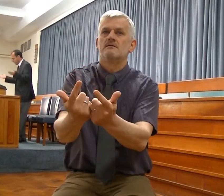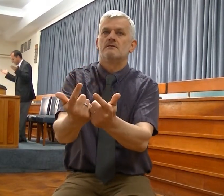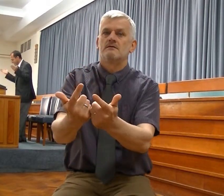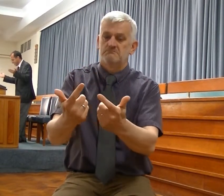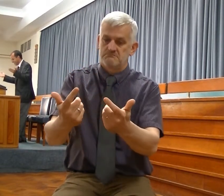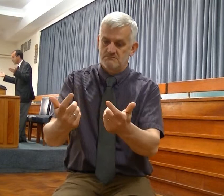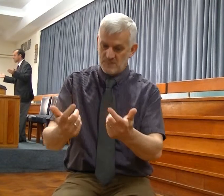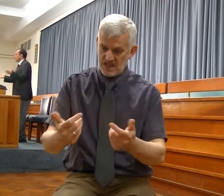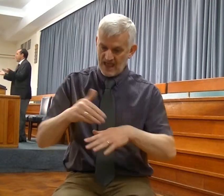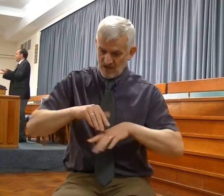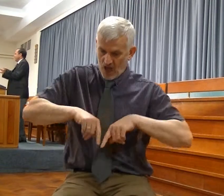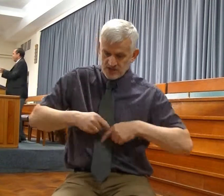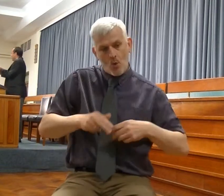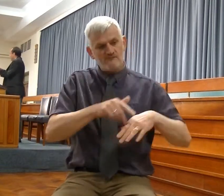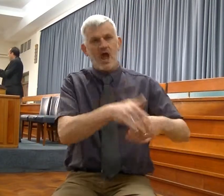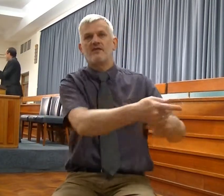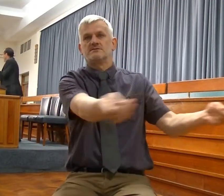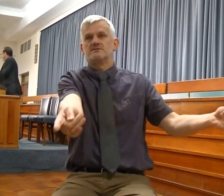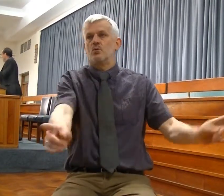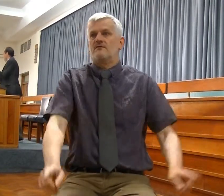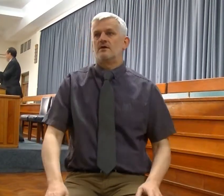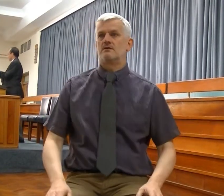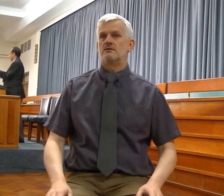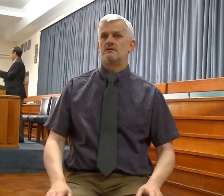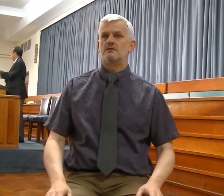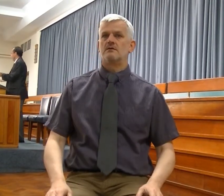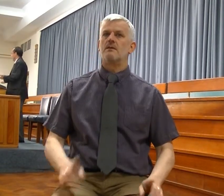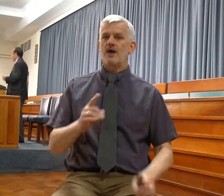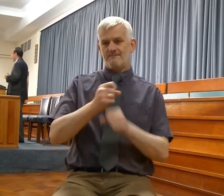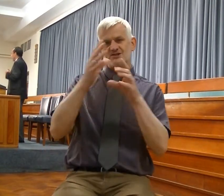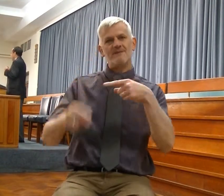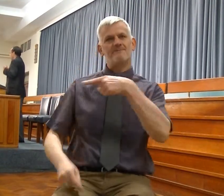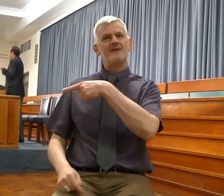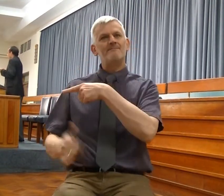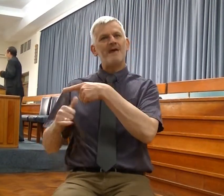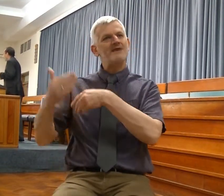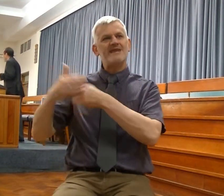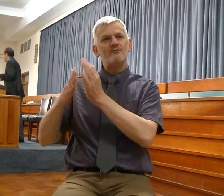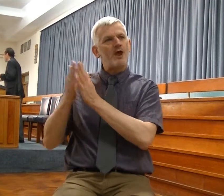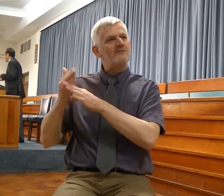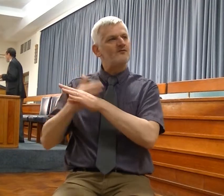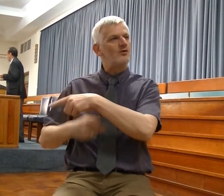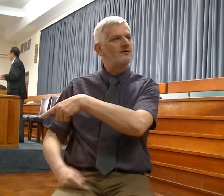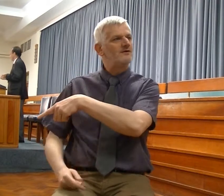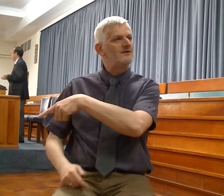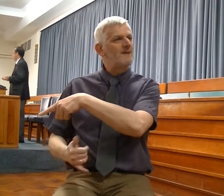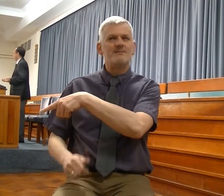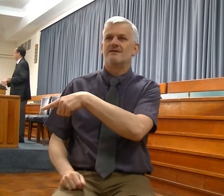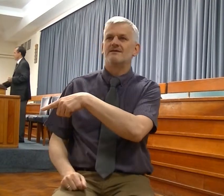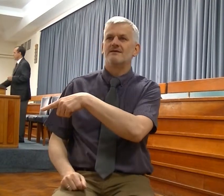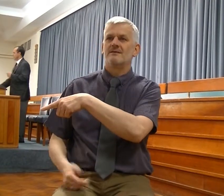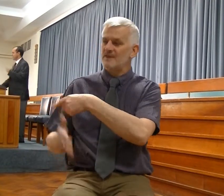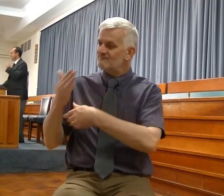that day, maybe he never prayed in his life. He never experienced forgiveness in his